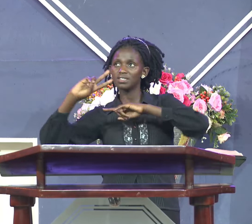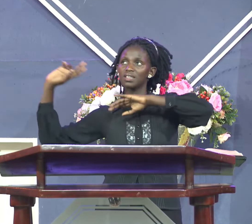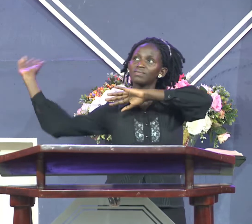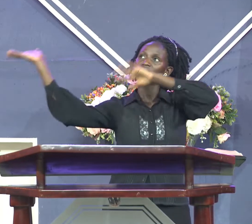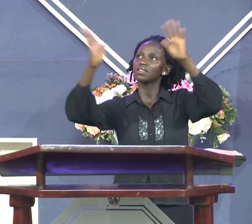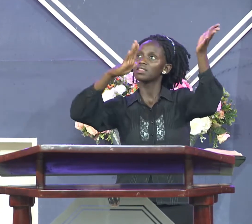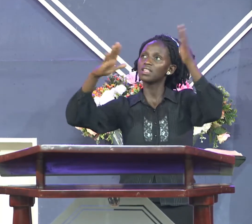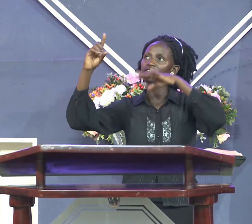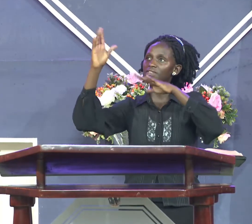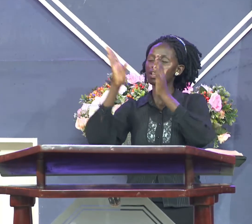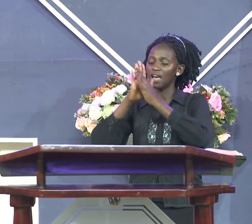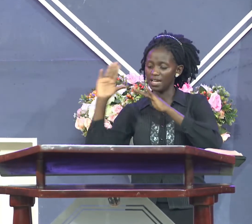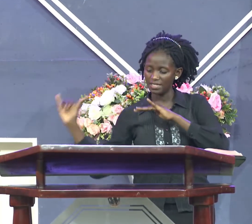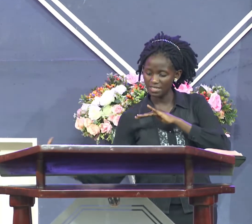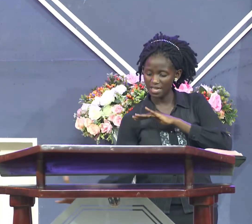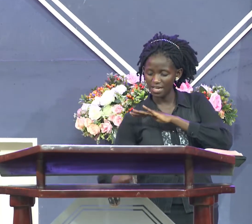there is a